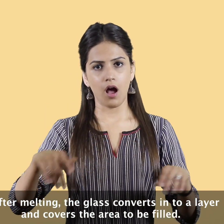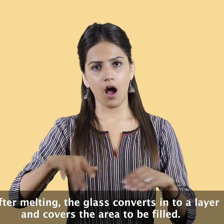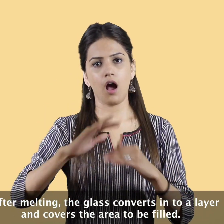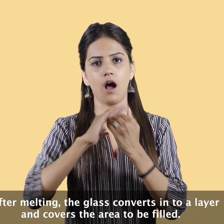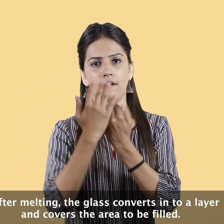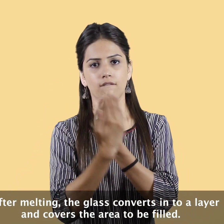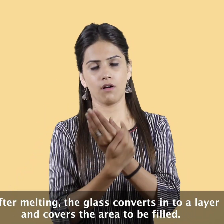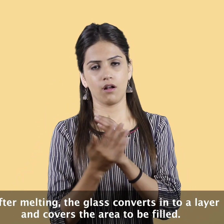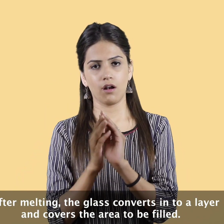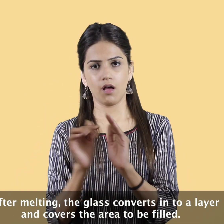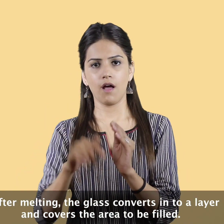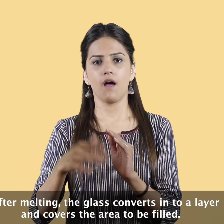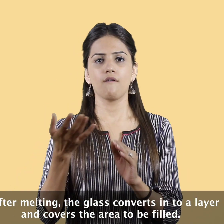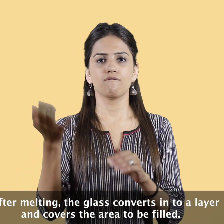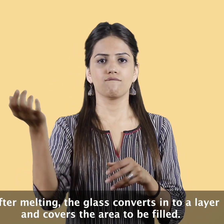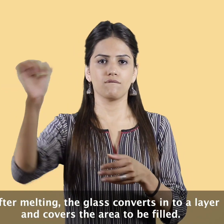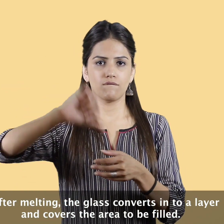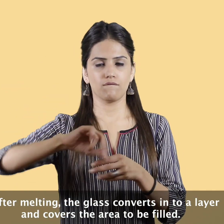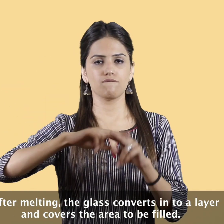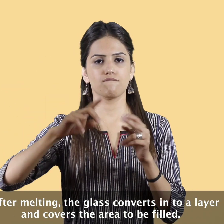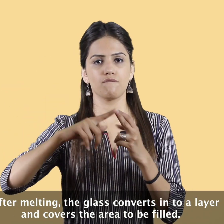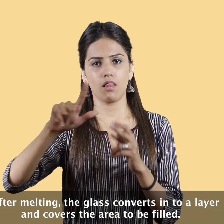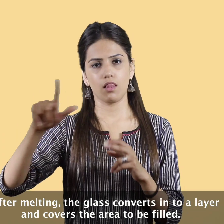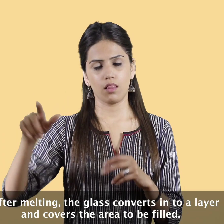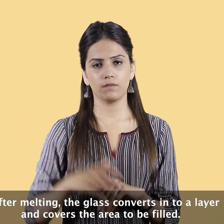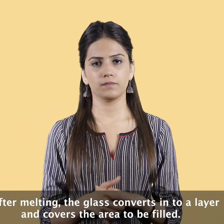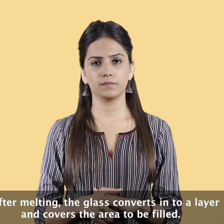a layer and covers the area to be filled.